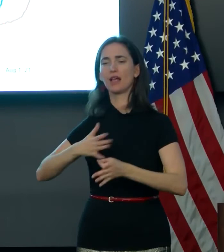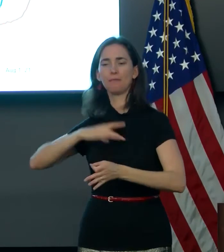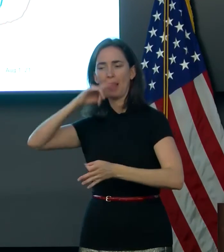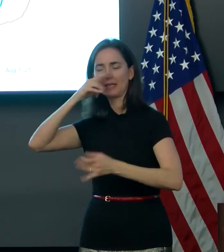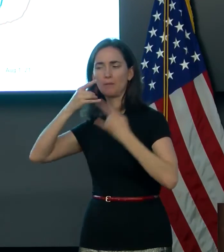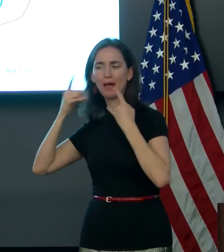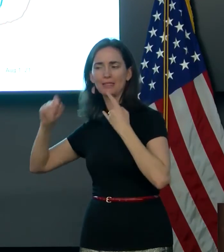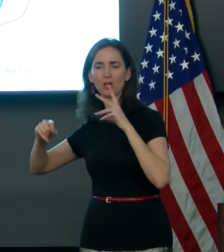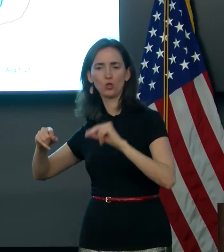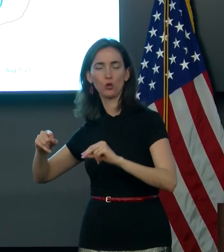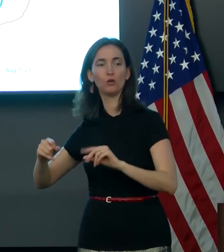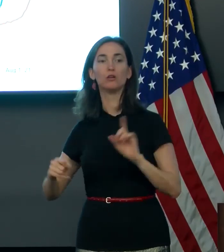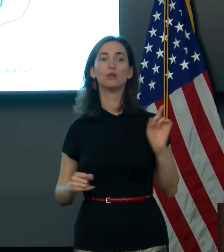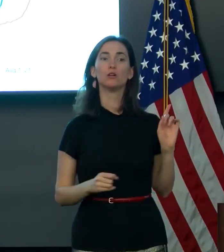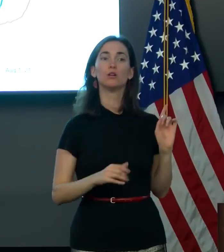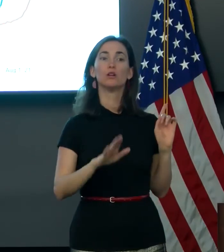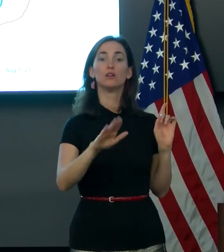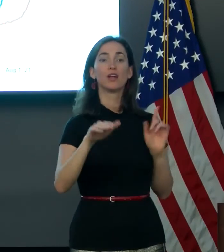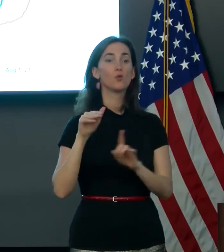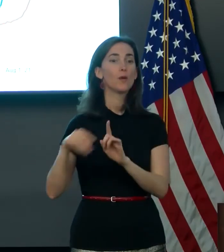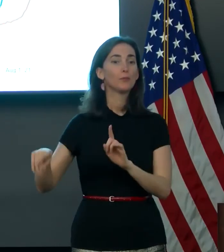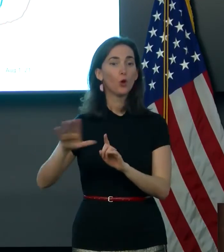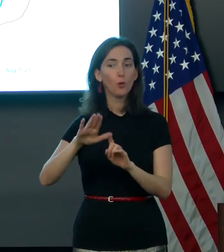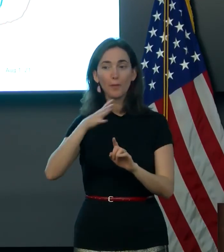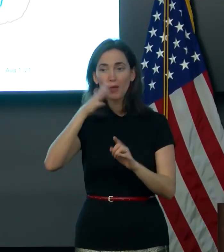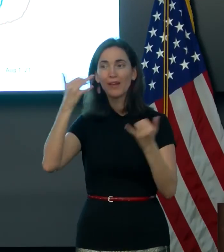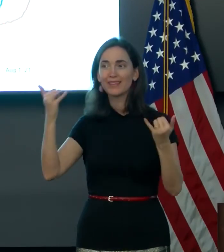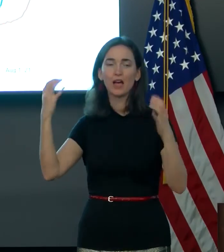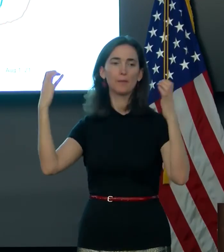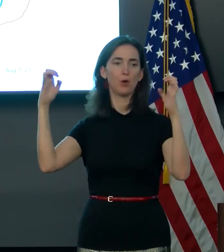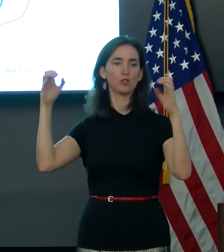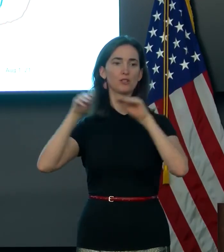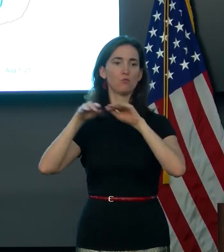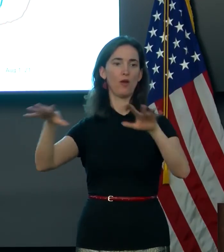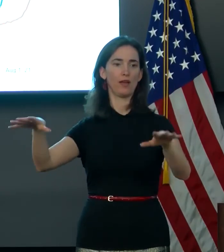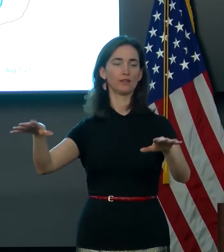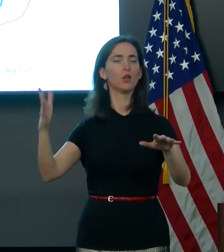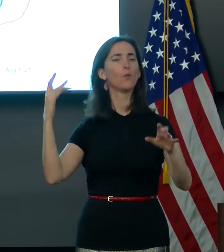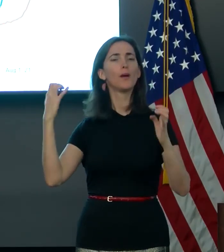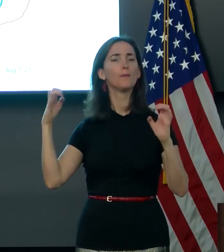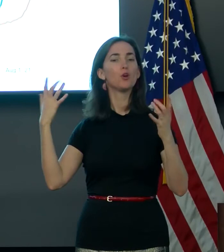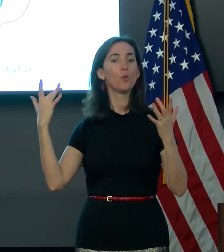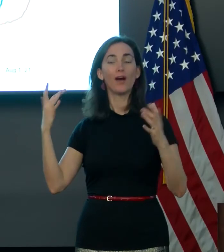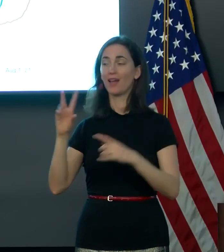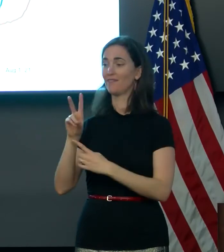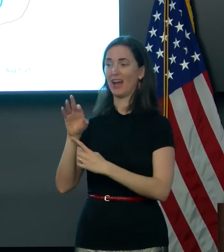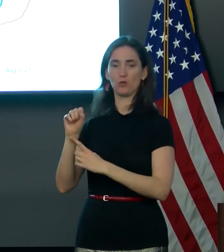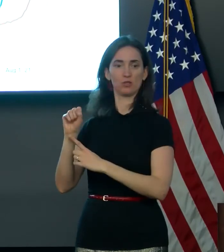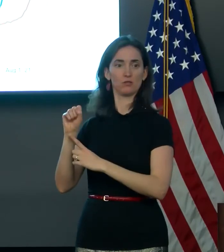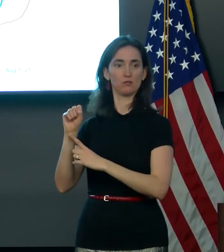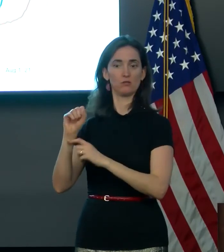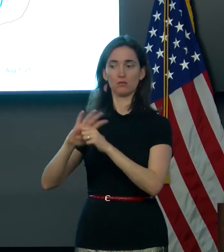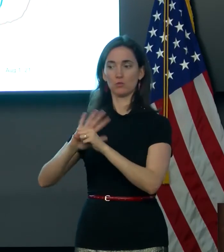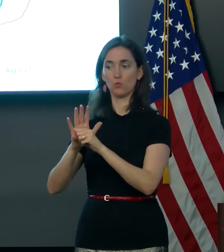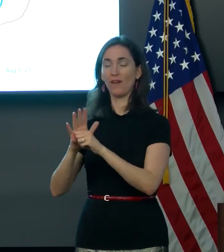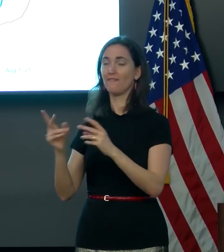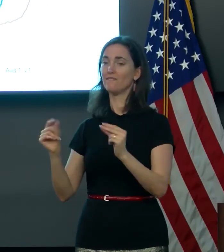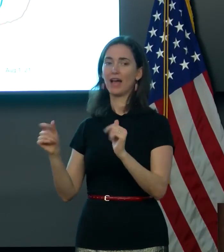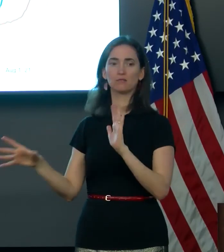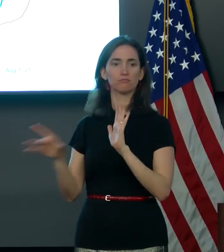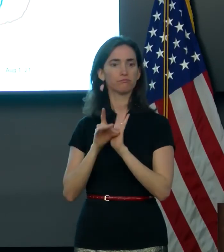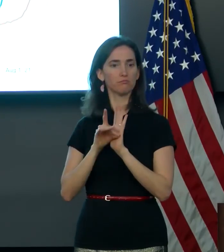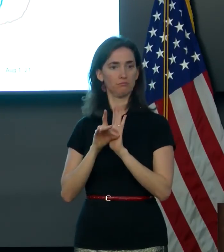I would remind them that we have a public health emergency, and that emergency exists because we have a virus that is highly